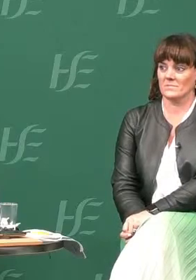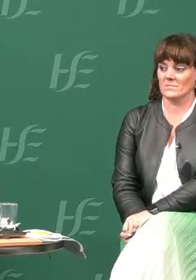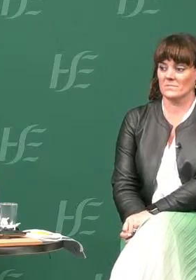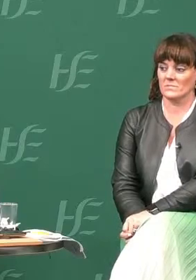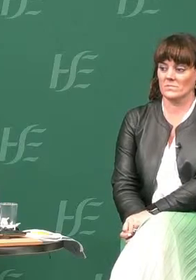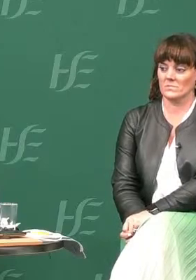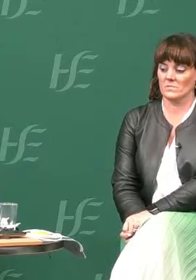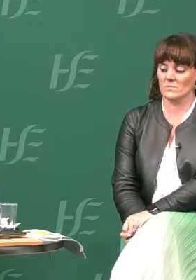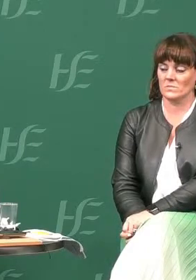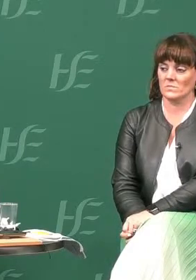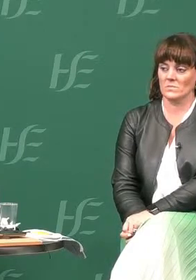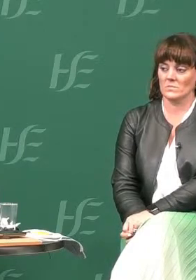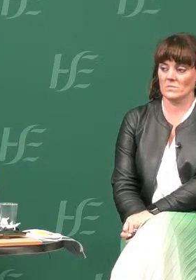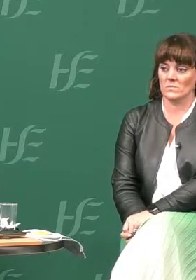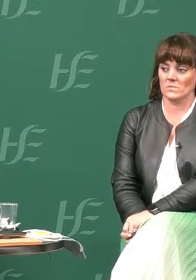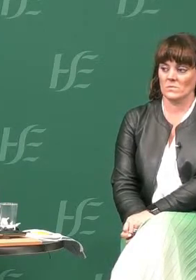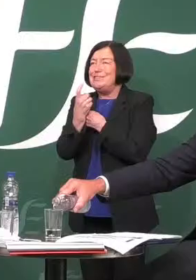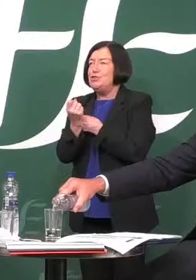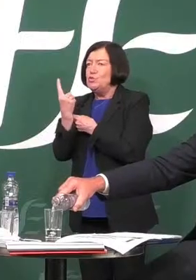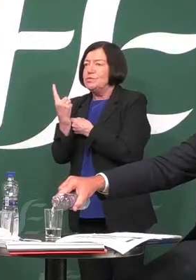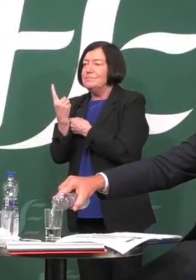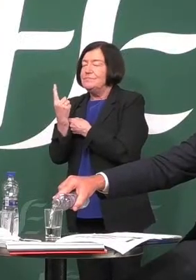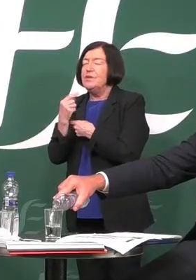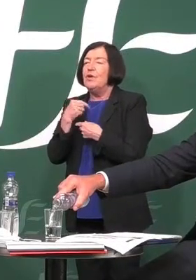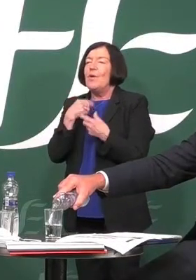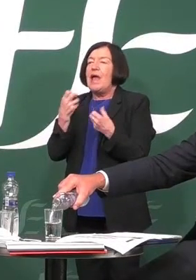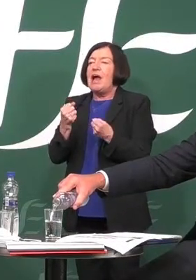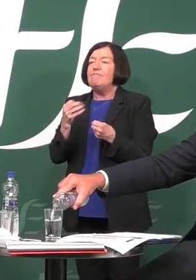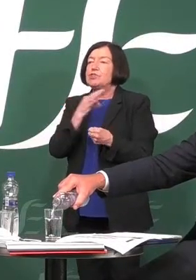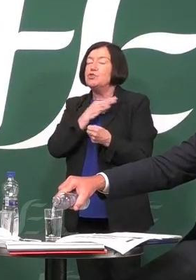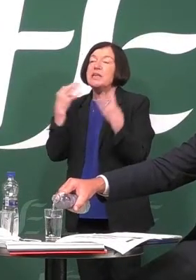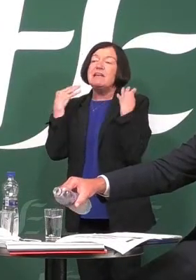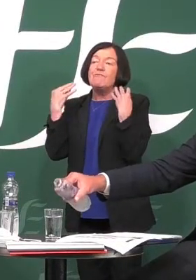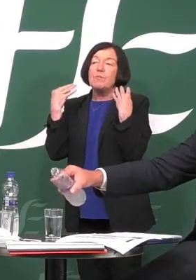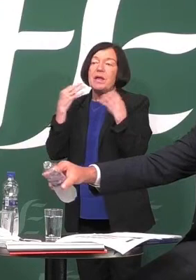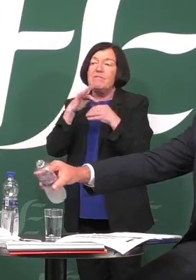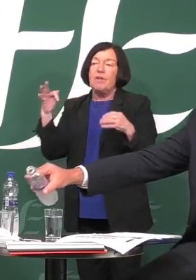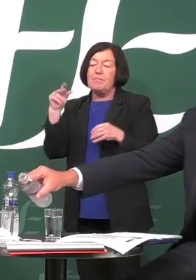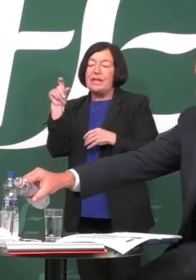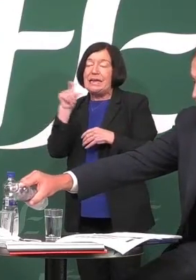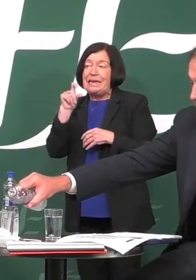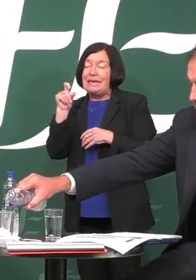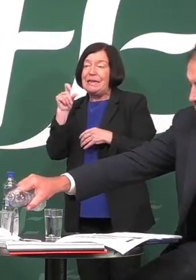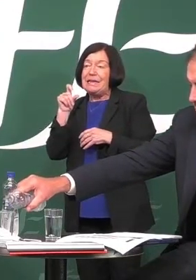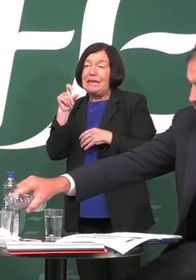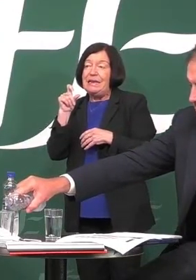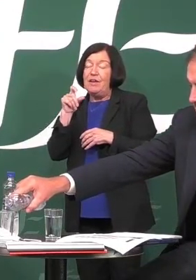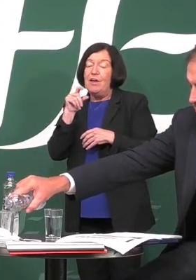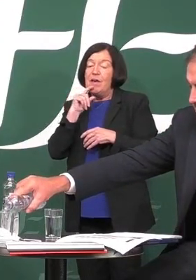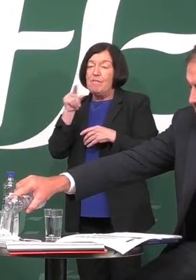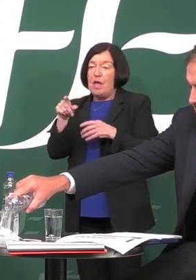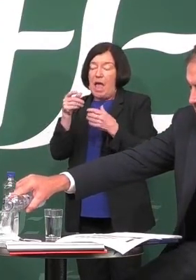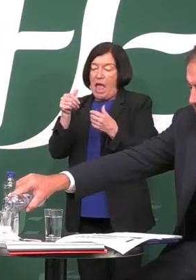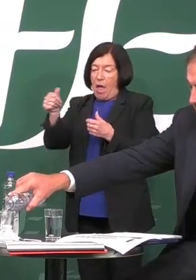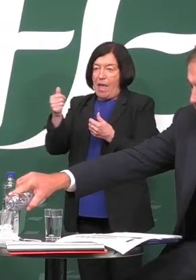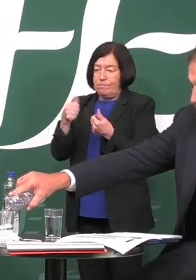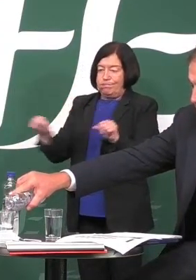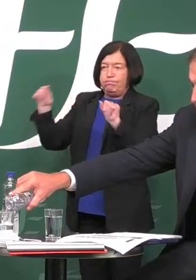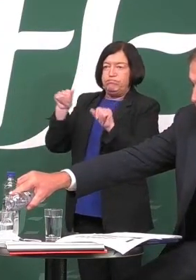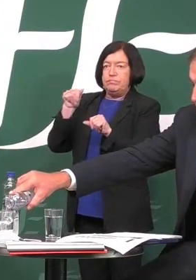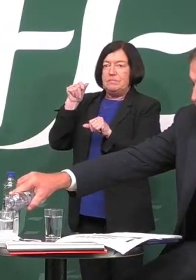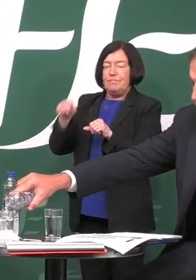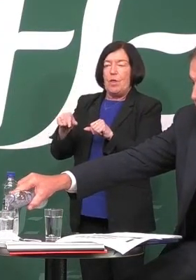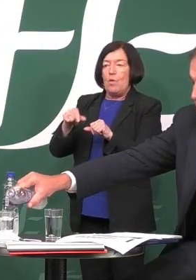there's a lot of issues feed into it. I mean, what we have is very good information from the clinical trials about the efficacy of